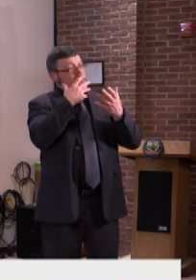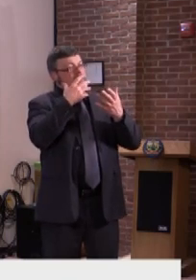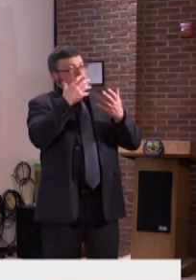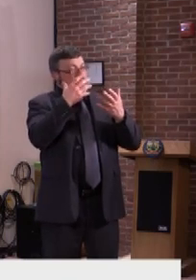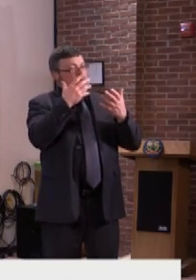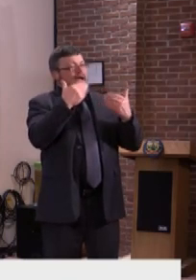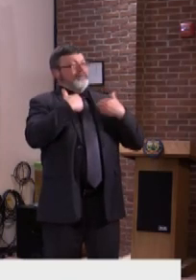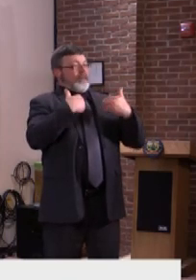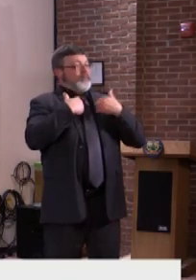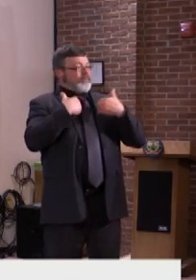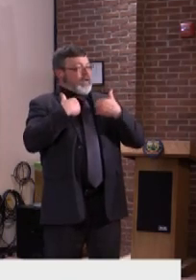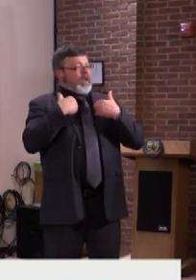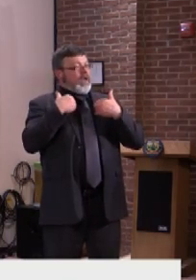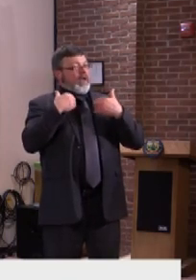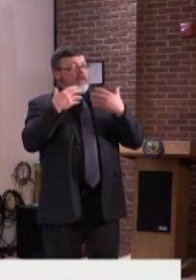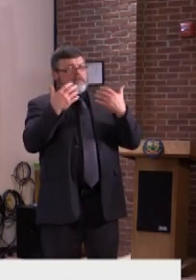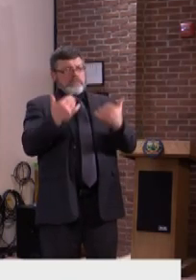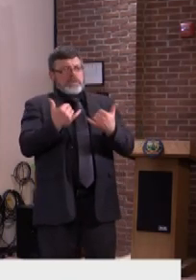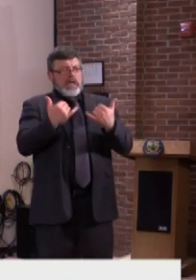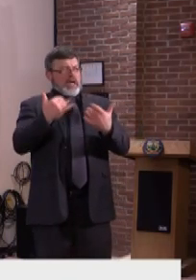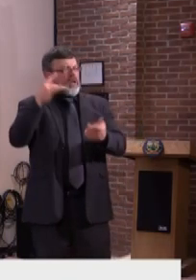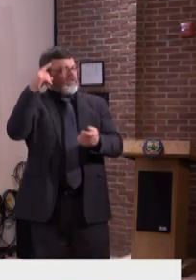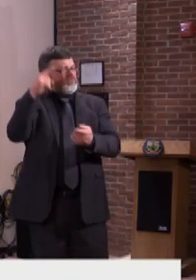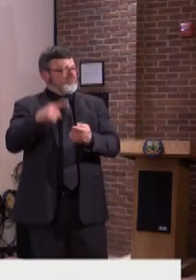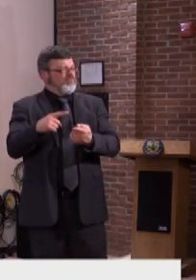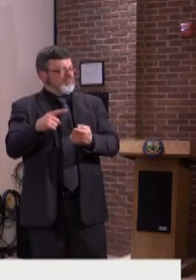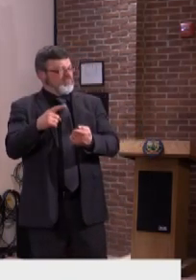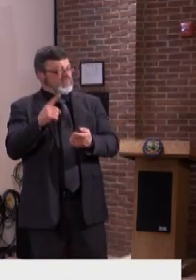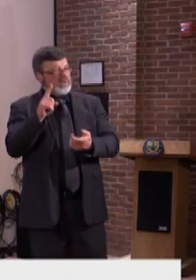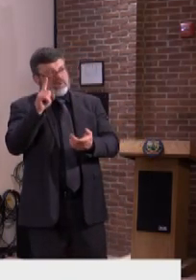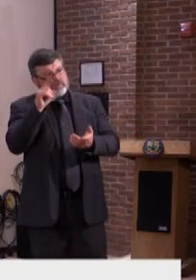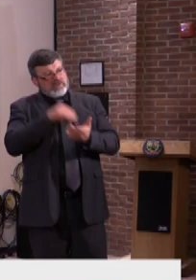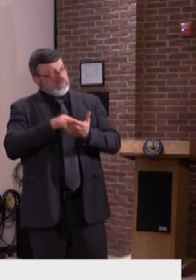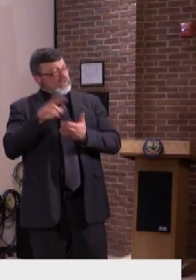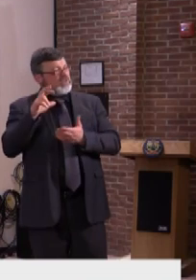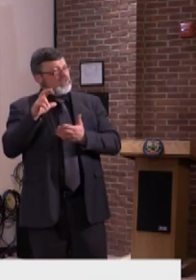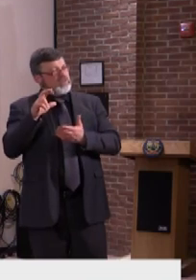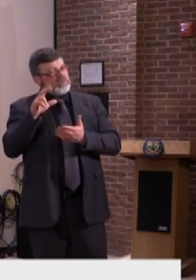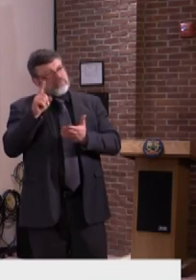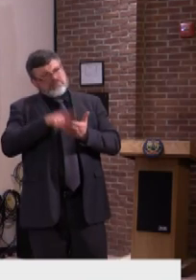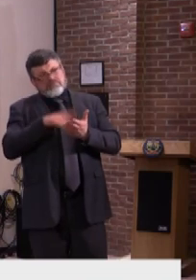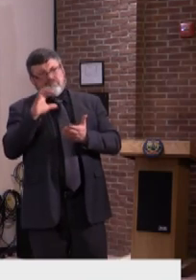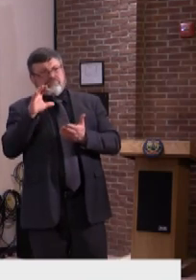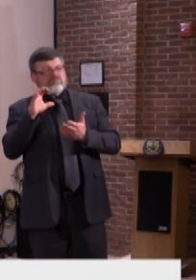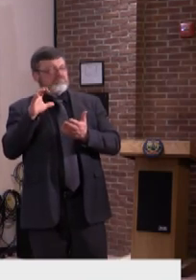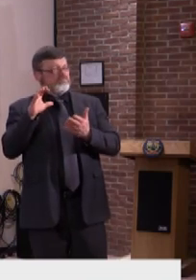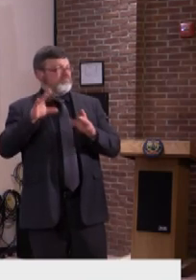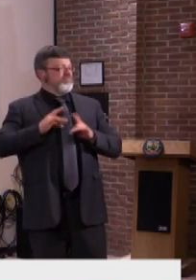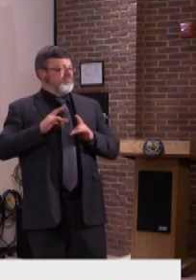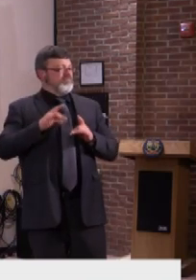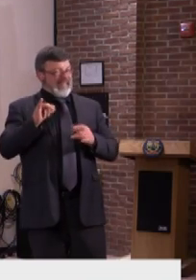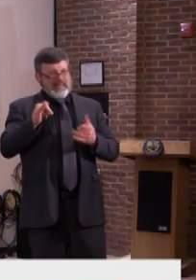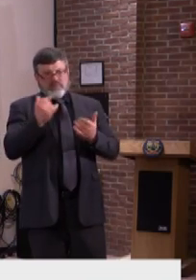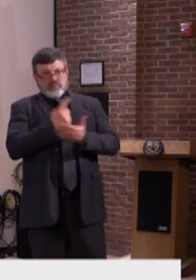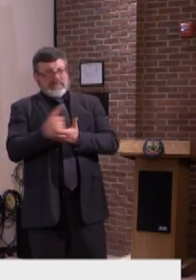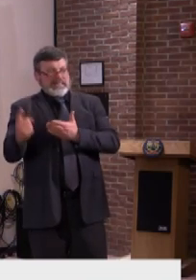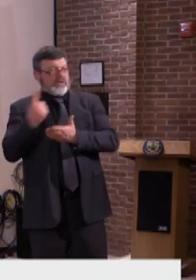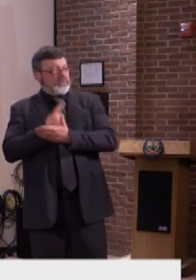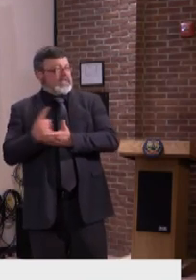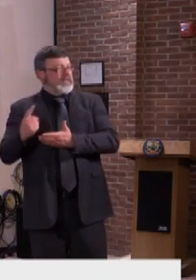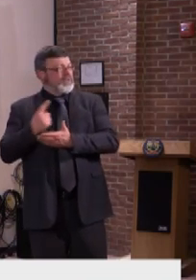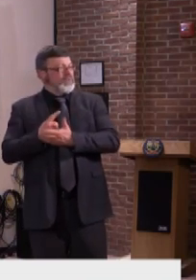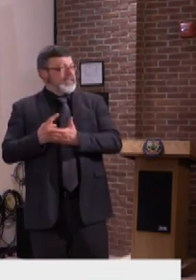was down in the um thirteen to fifteen hundred range per week mixture of positives and